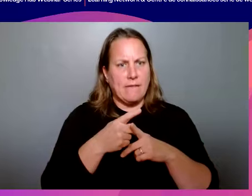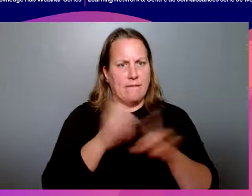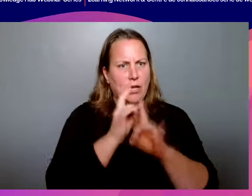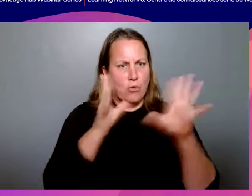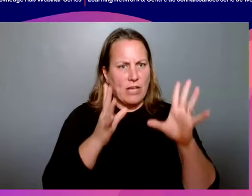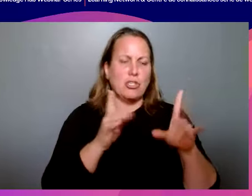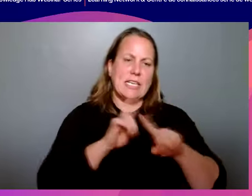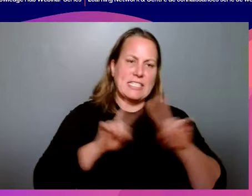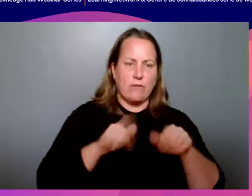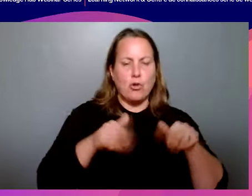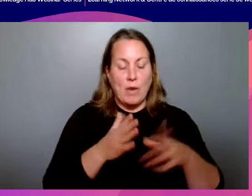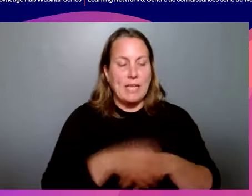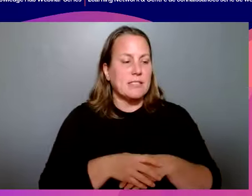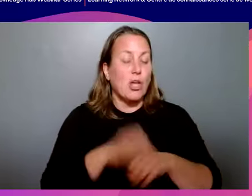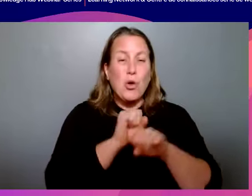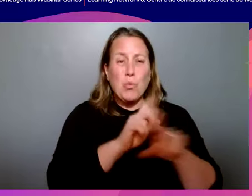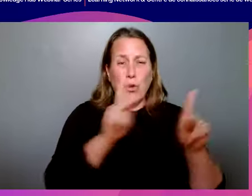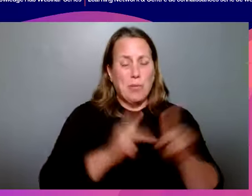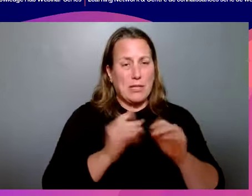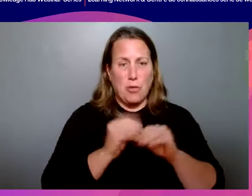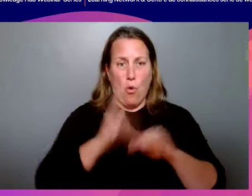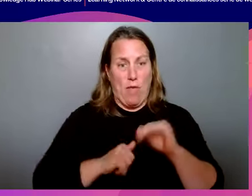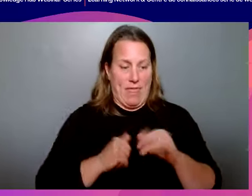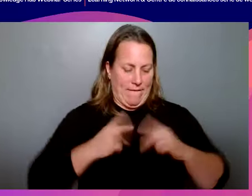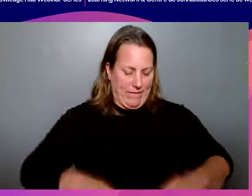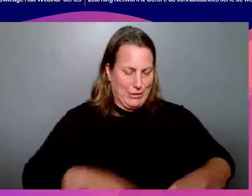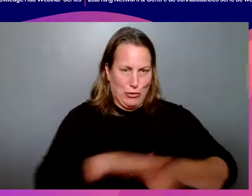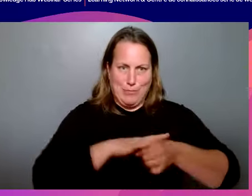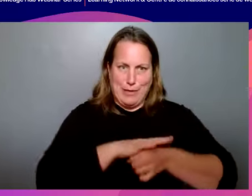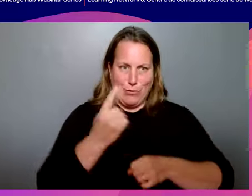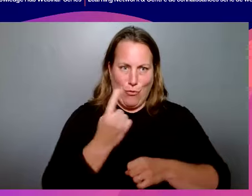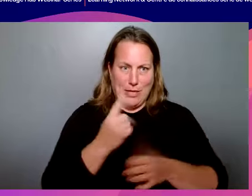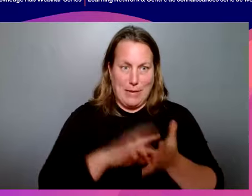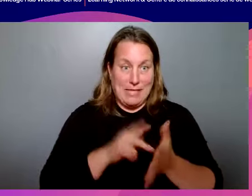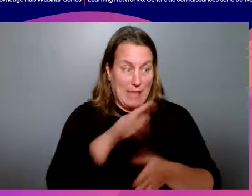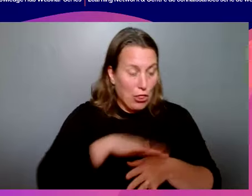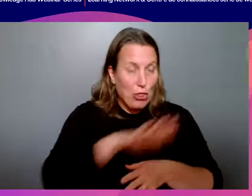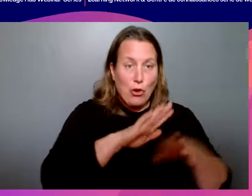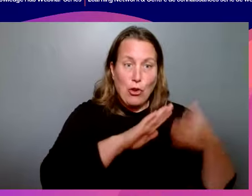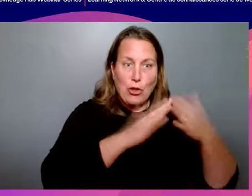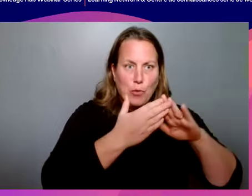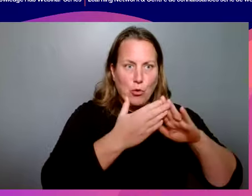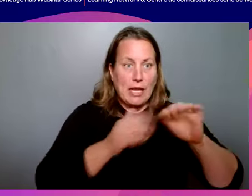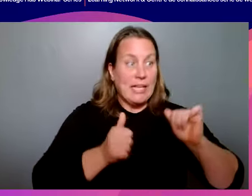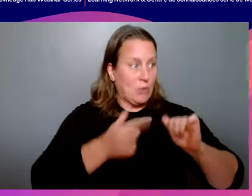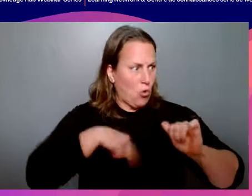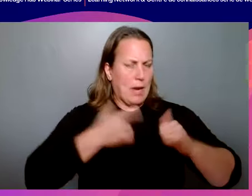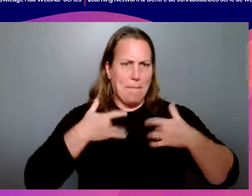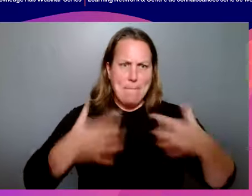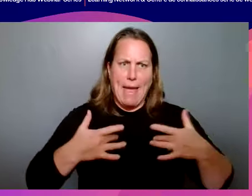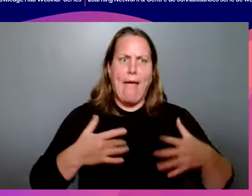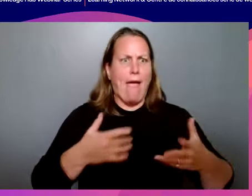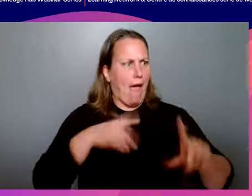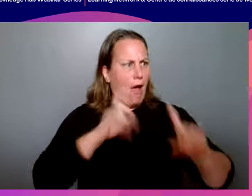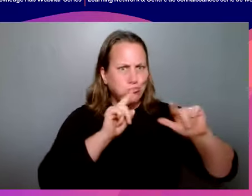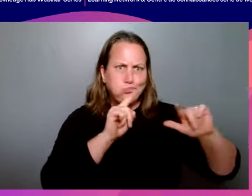disparities. Workplaces are more than just physical spaces. They are communities where we spend much of our time. We